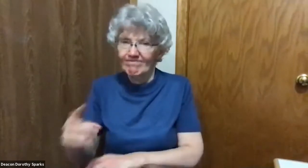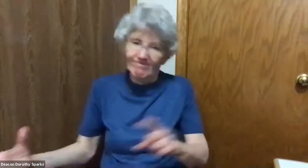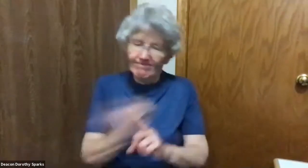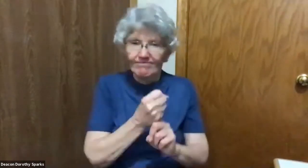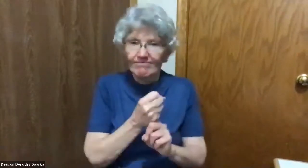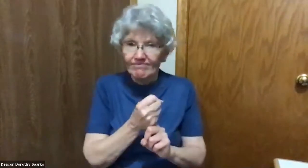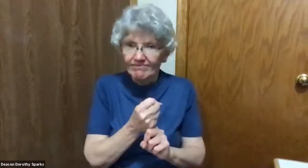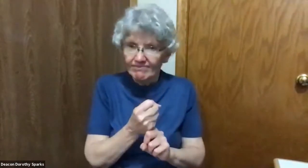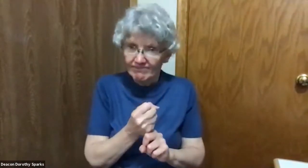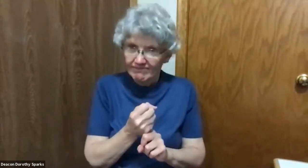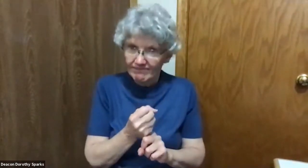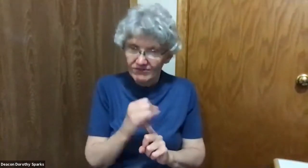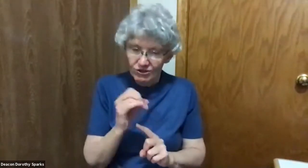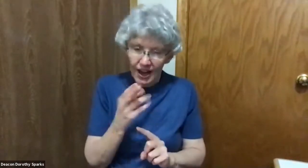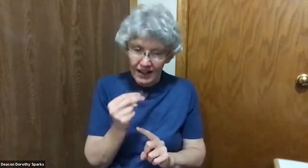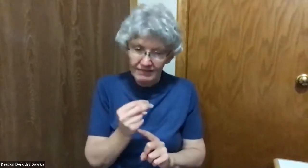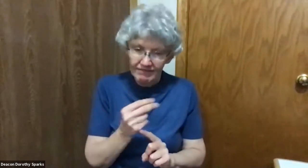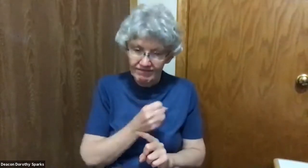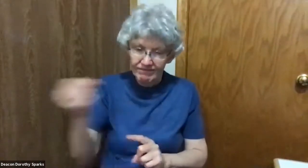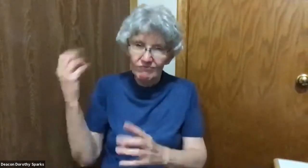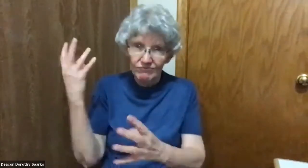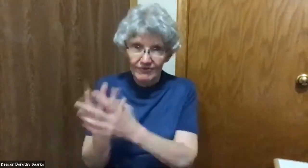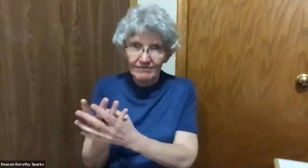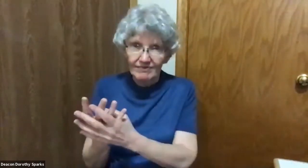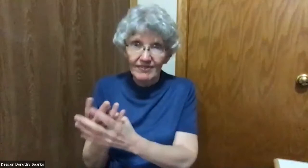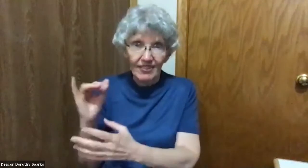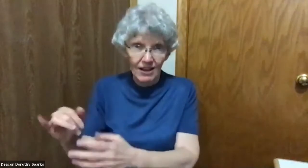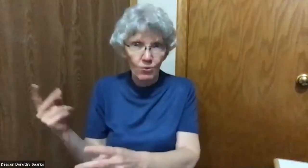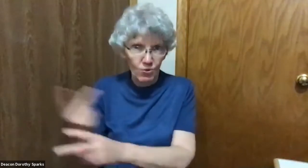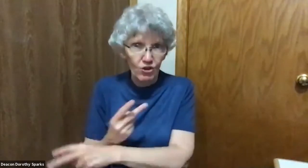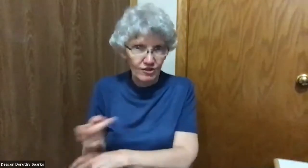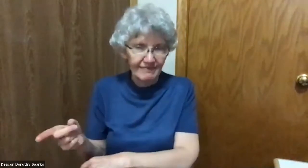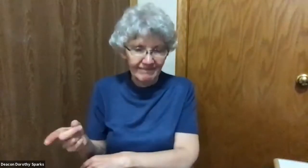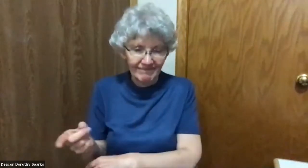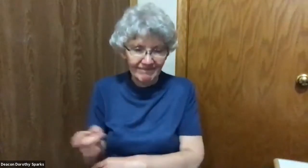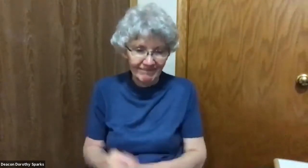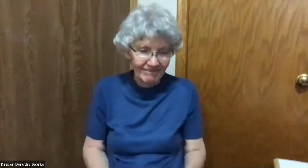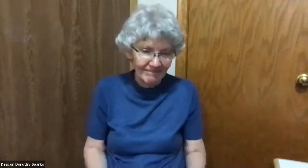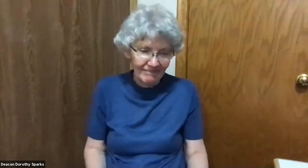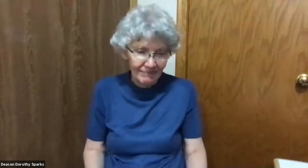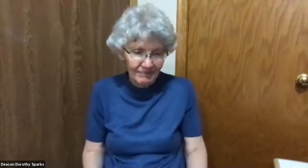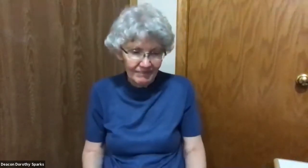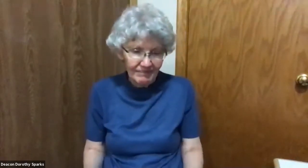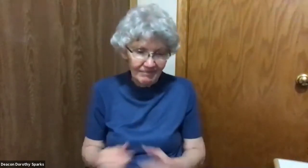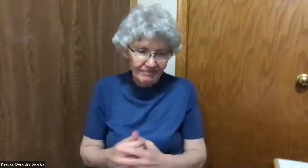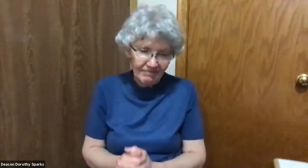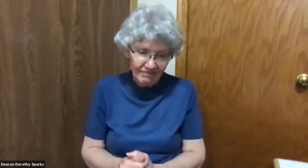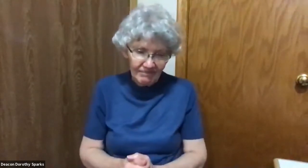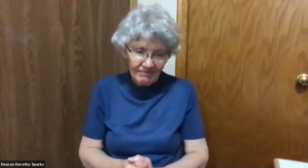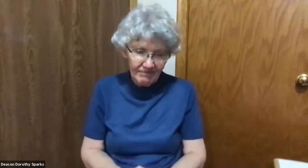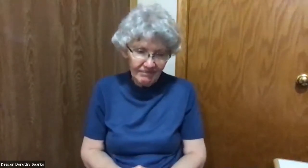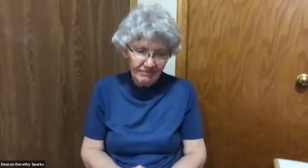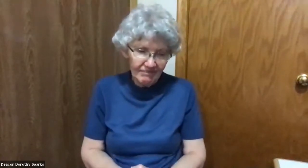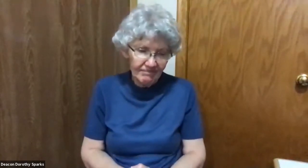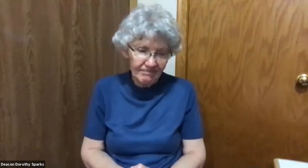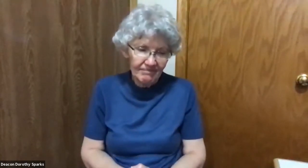Finally, Herod put John in jail, and this was the worst thing he had done.